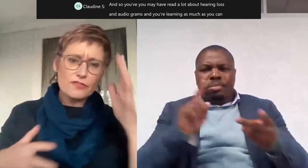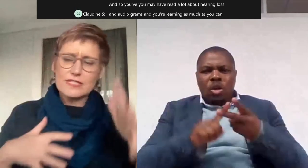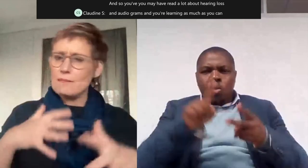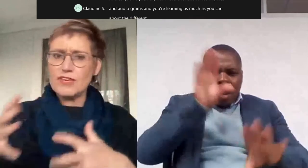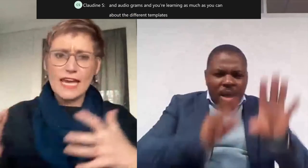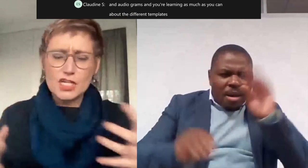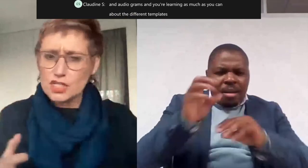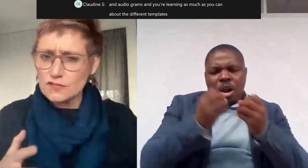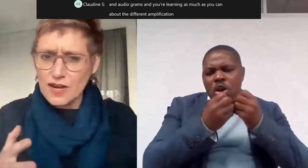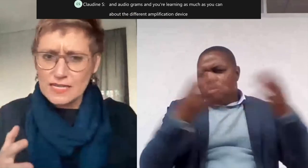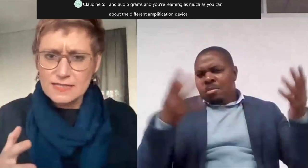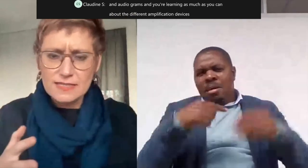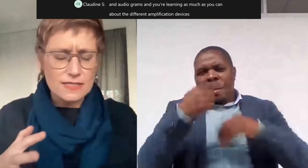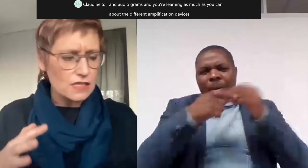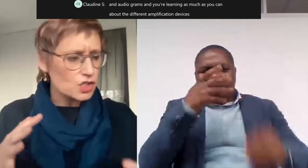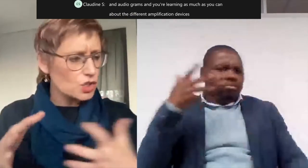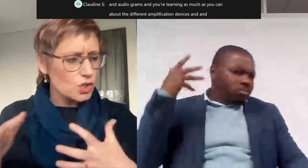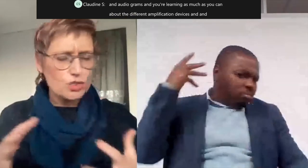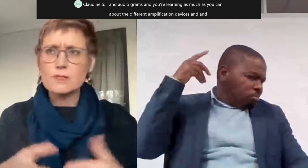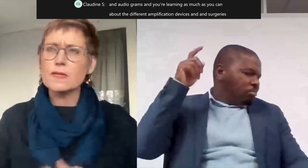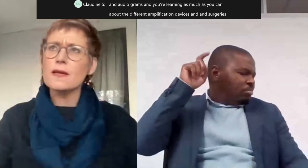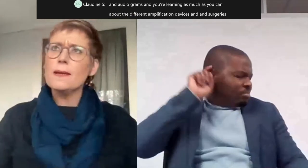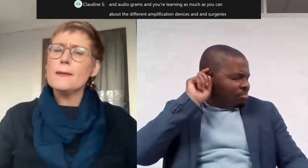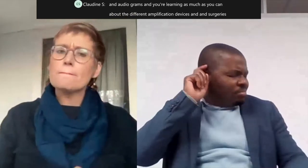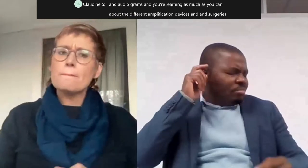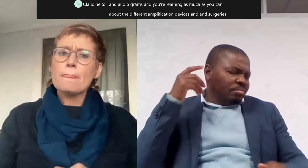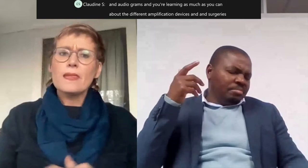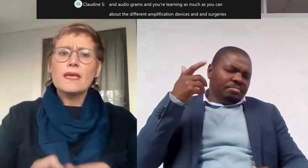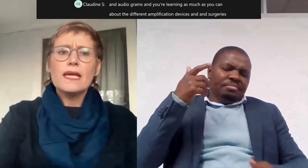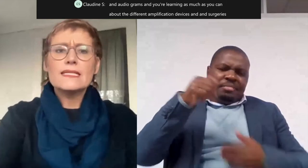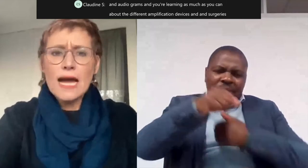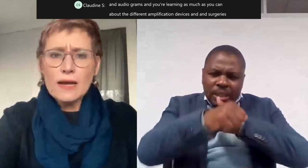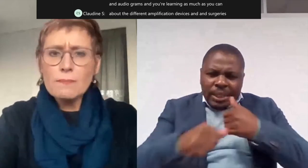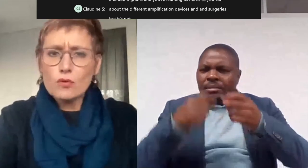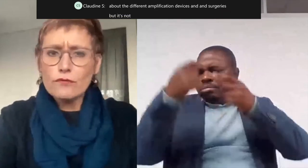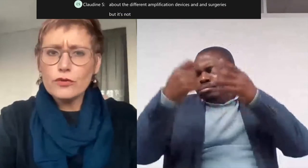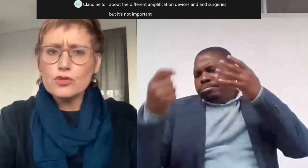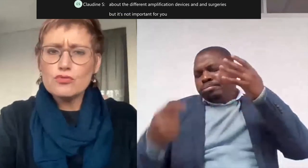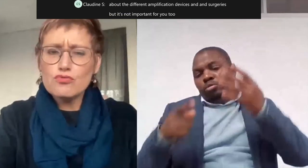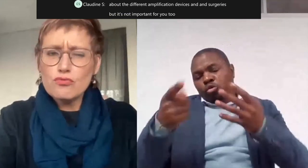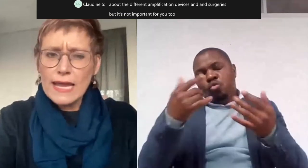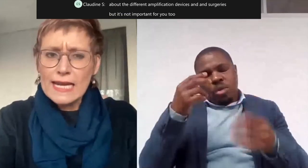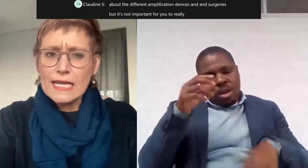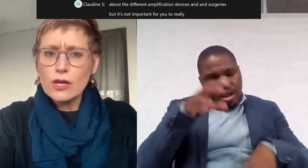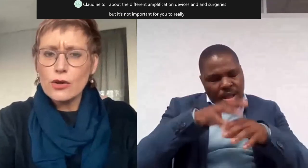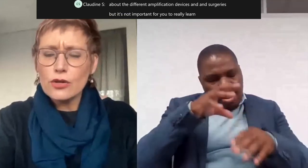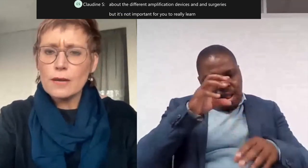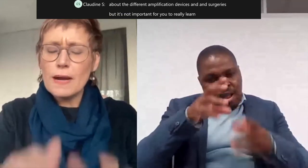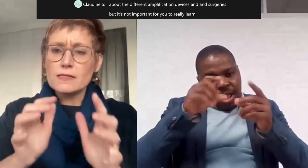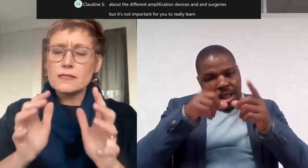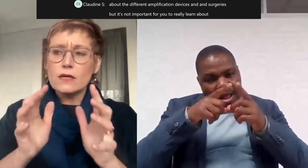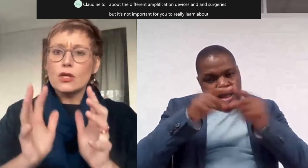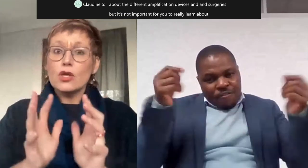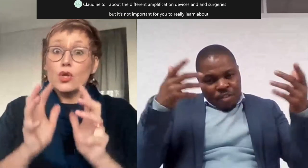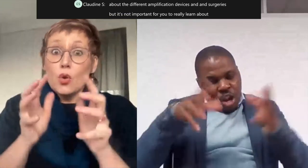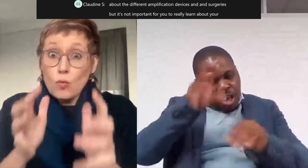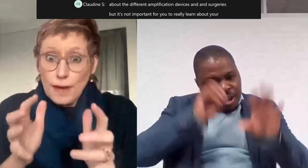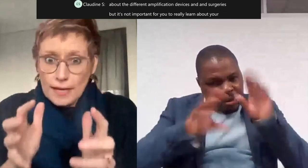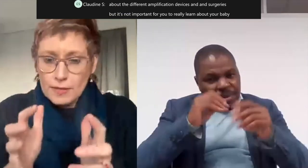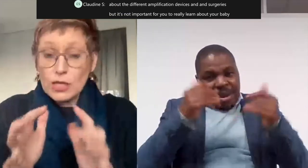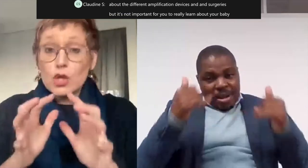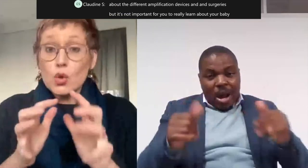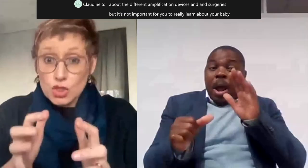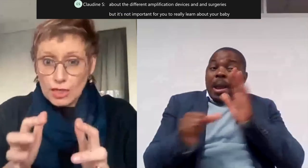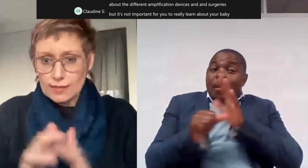about the different amplification devices and surgeries. But it's now important for you to really learn about